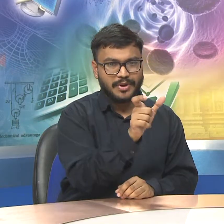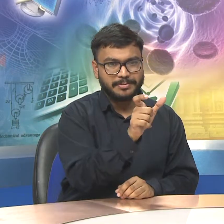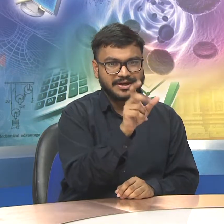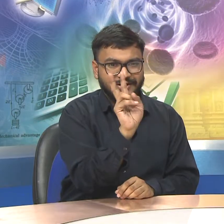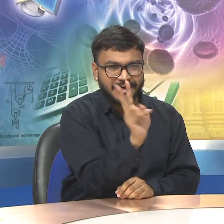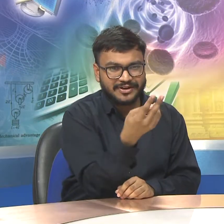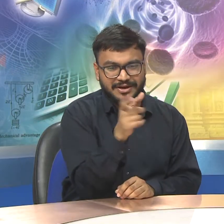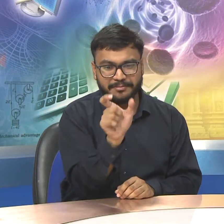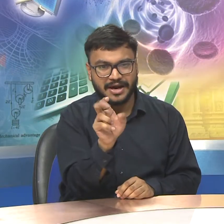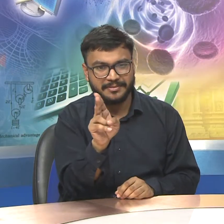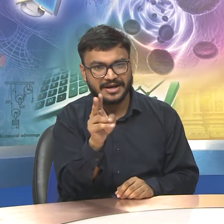very expensive,